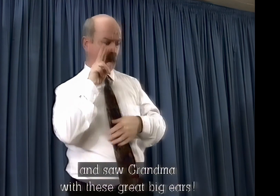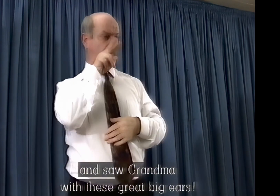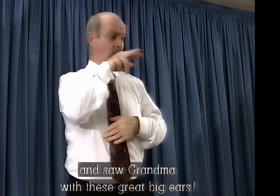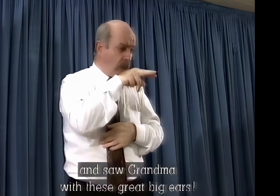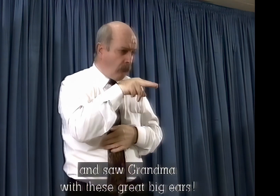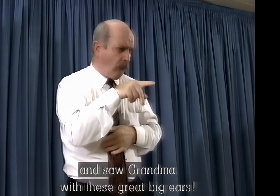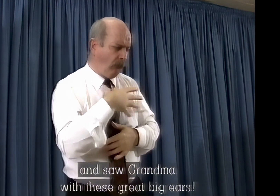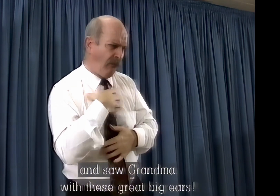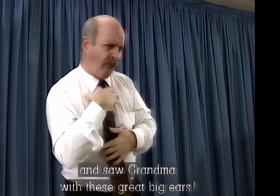and went inside